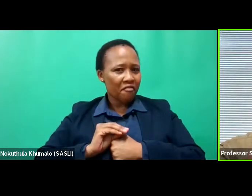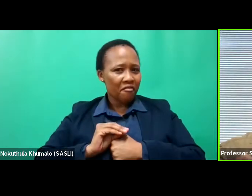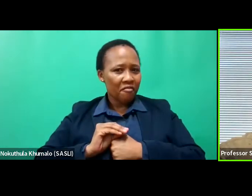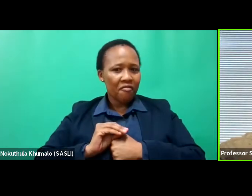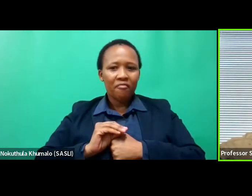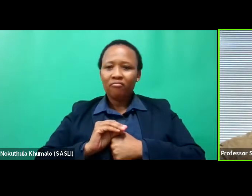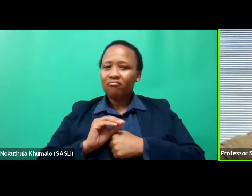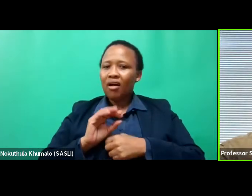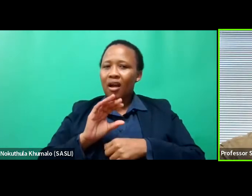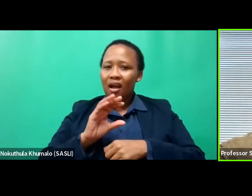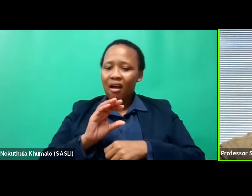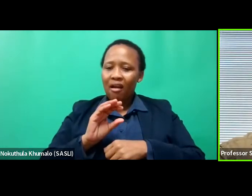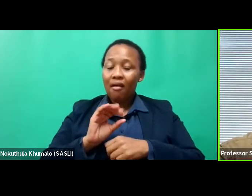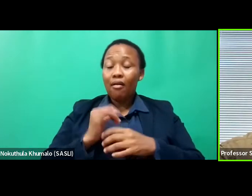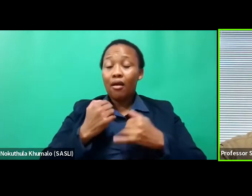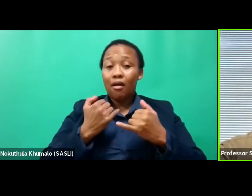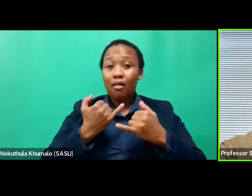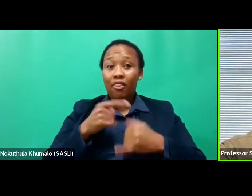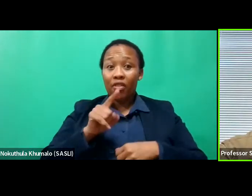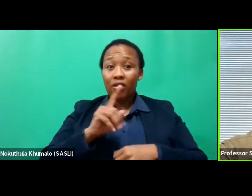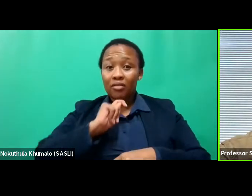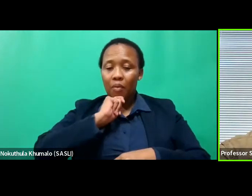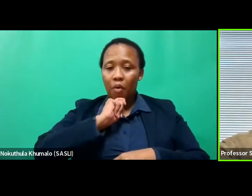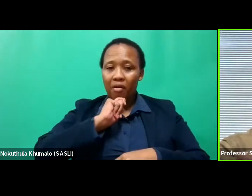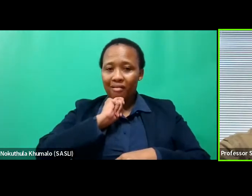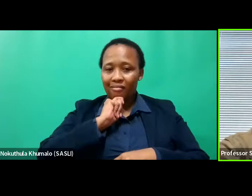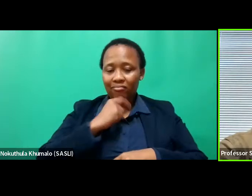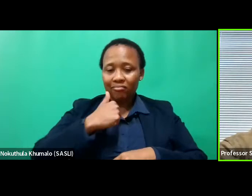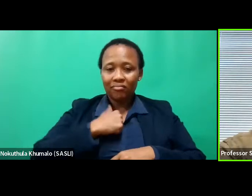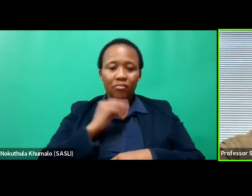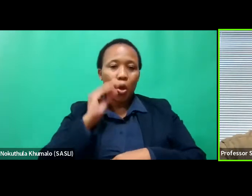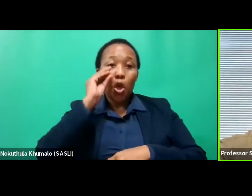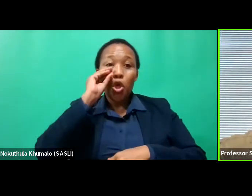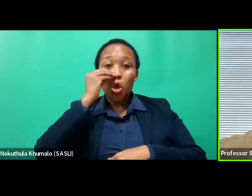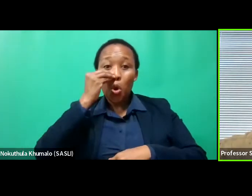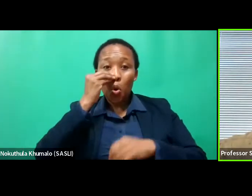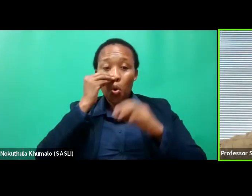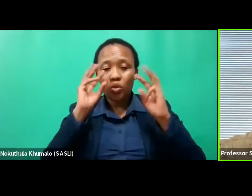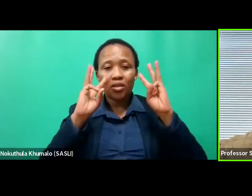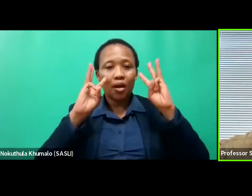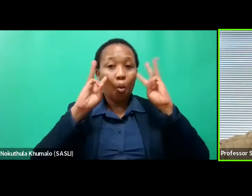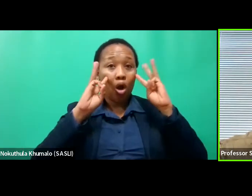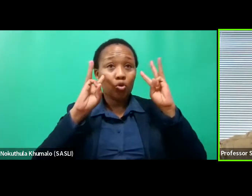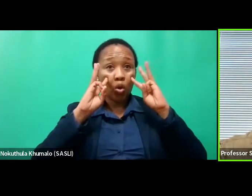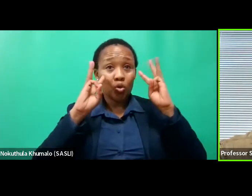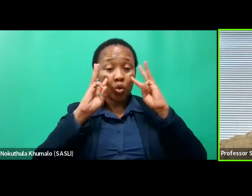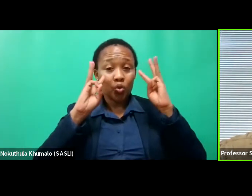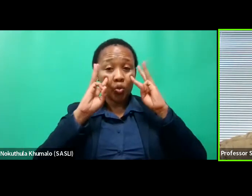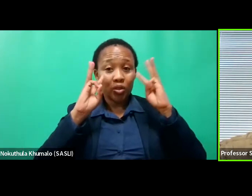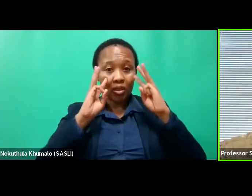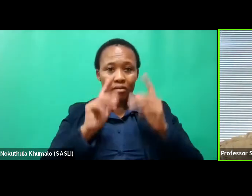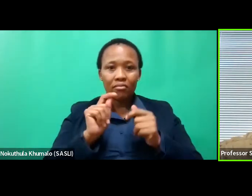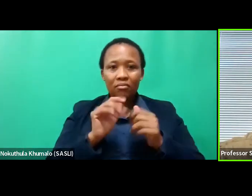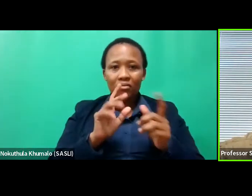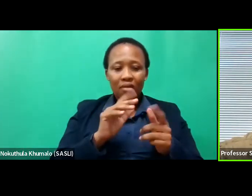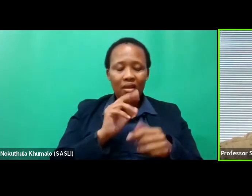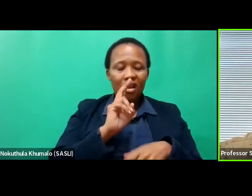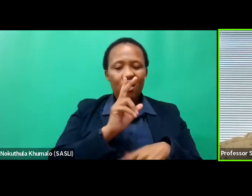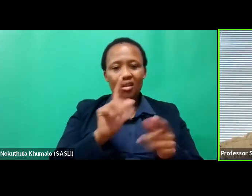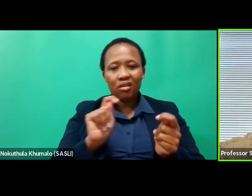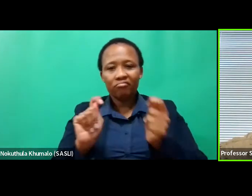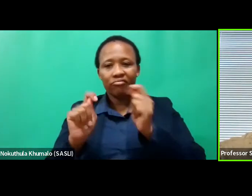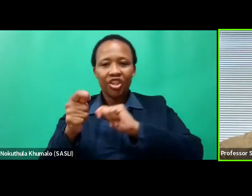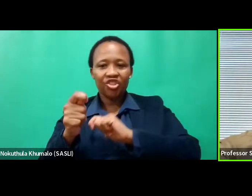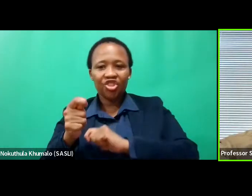this morning when I watched the news, I switched through the channels and I looked at the energy crisis in